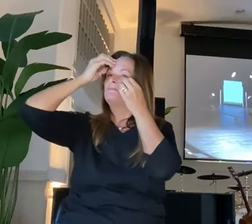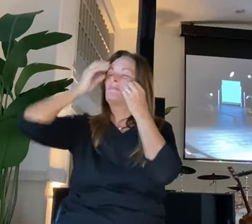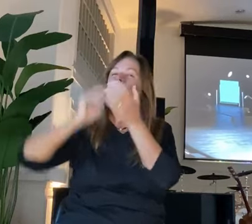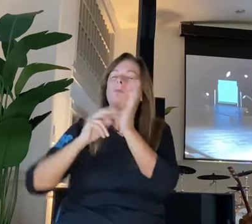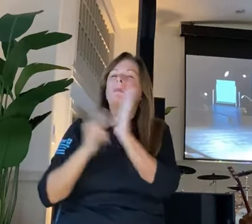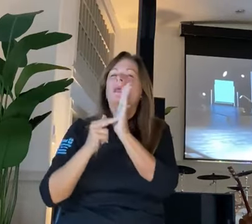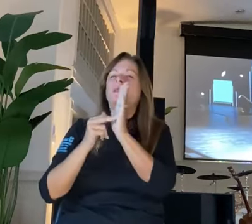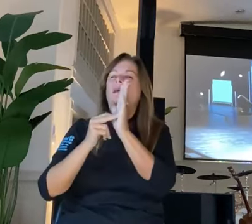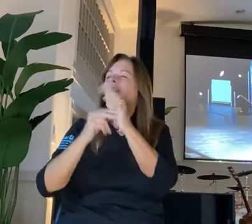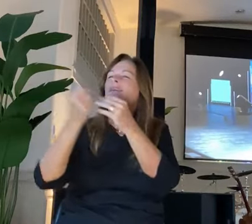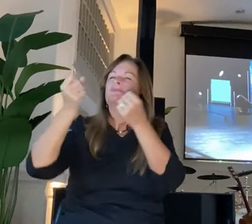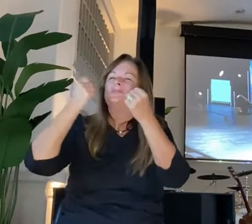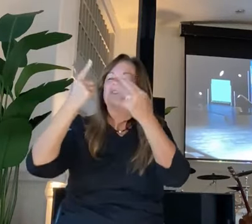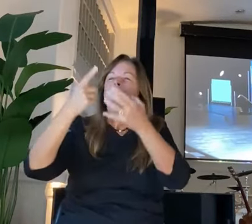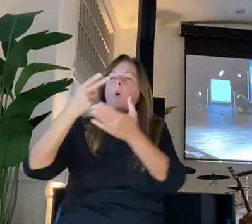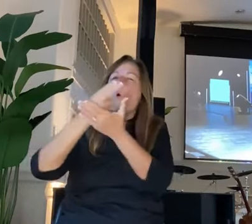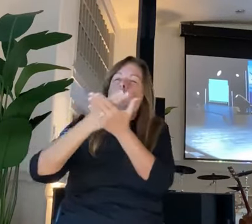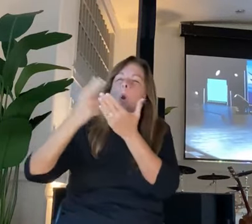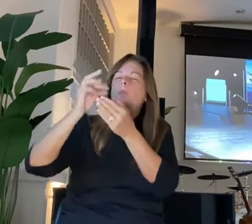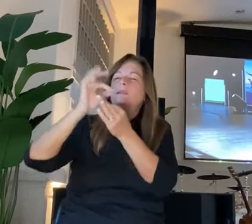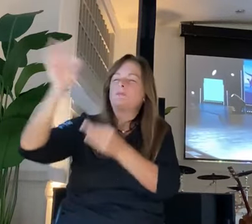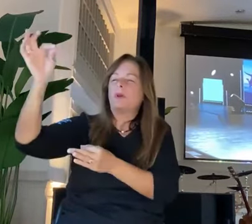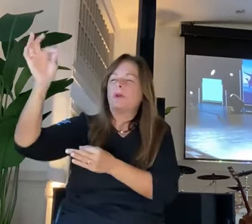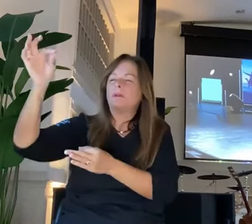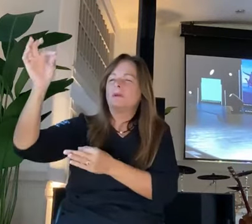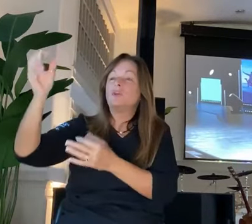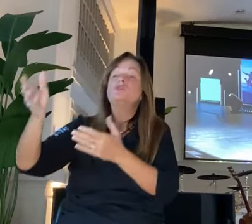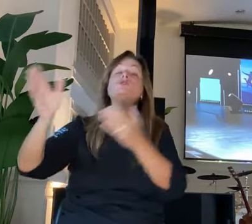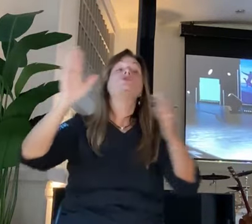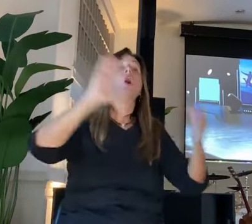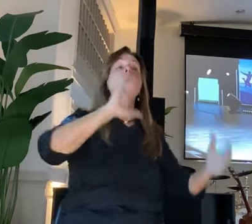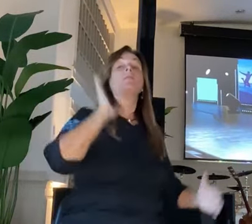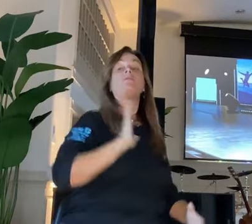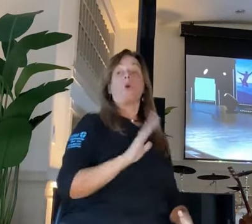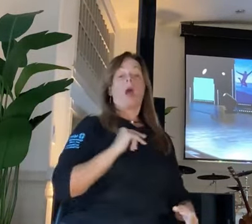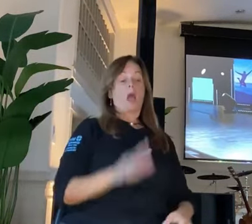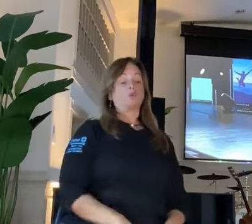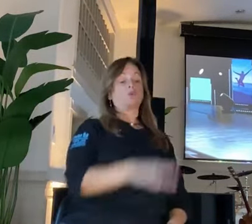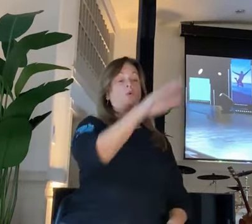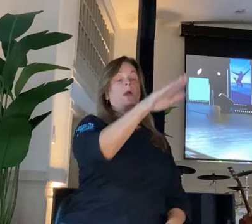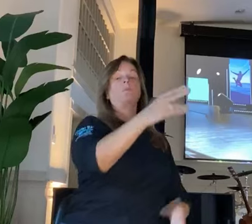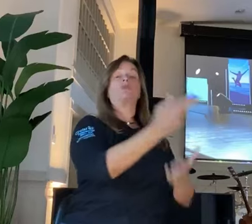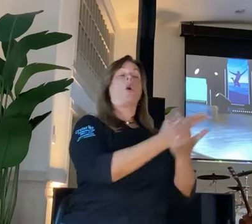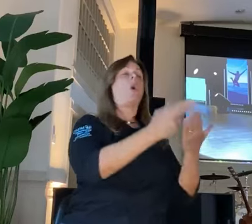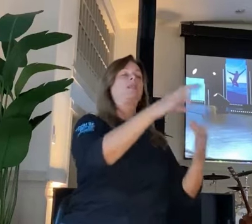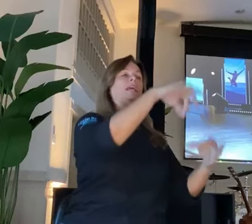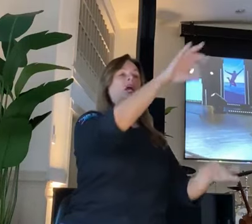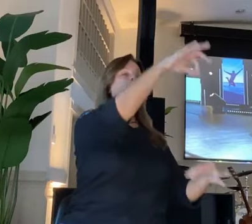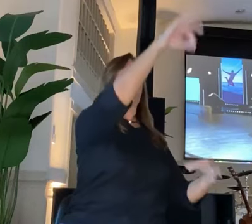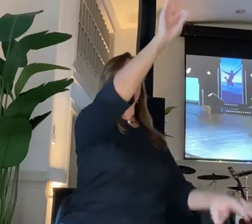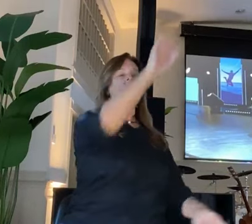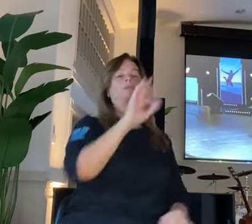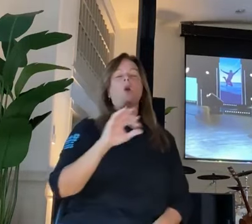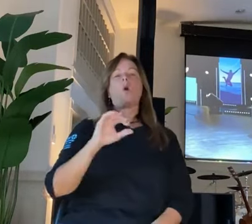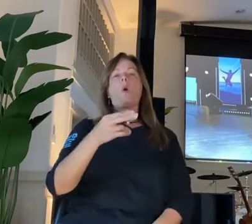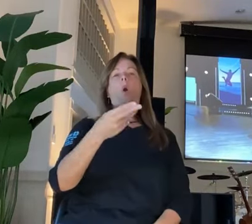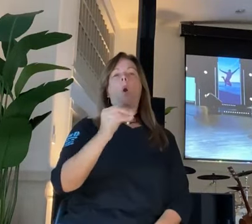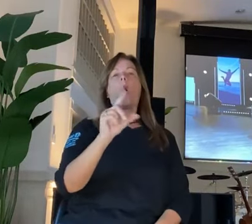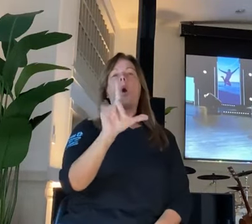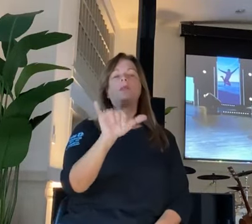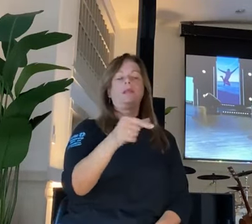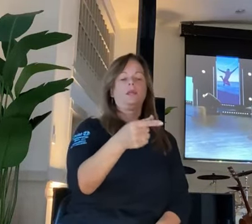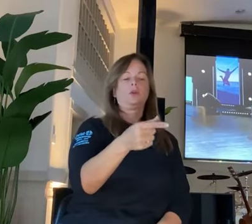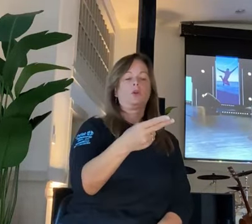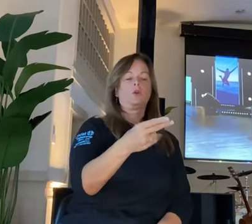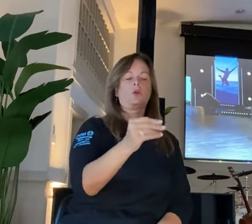what is that, right? And when I was growing up, they only used the King James Version, and it was called the Holy Ghost. Holy Ghost. And that